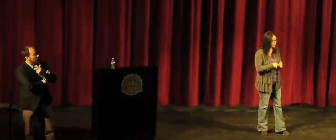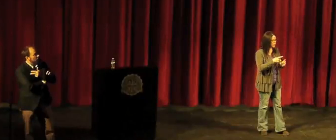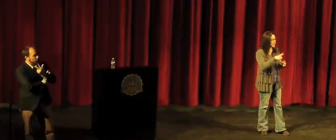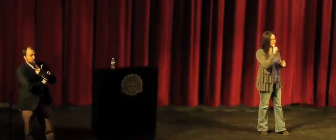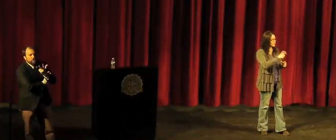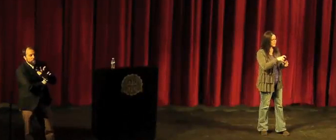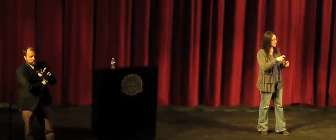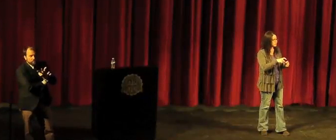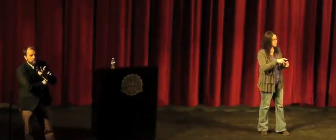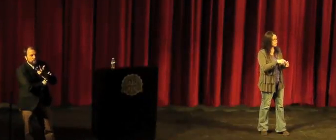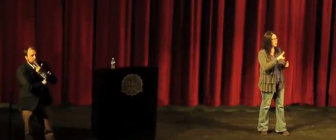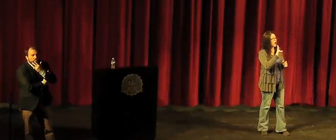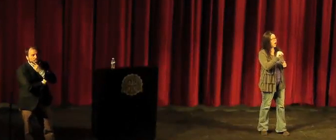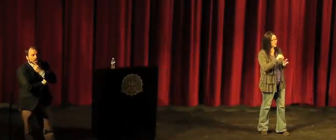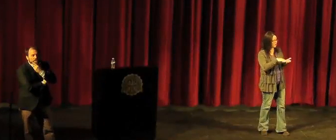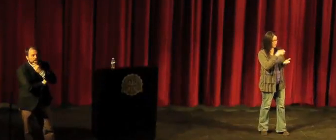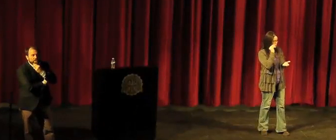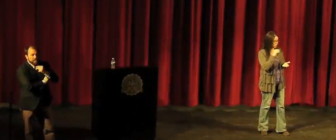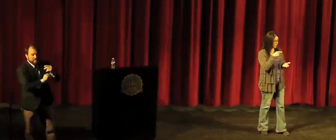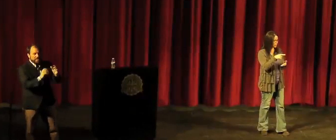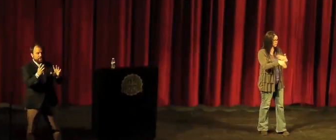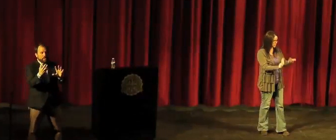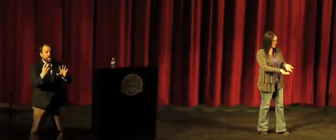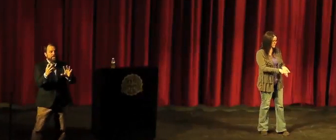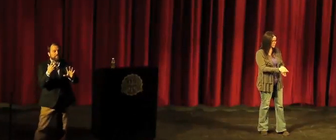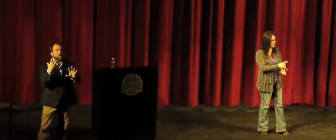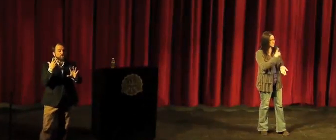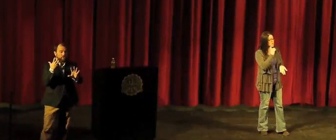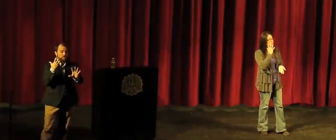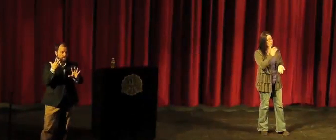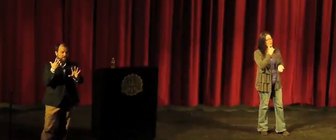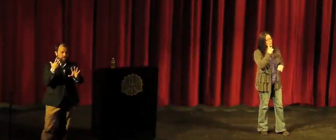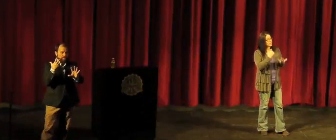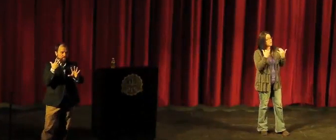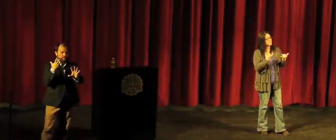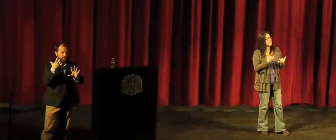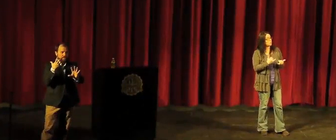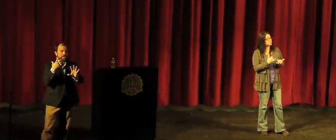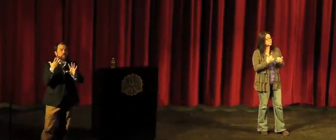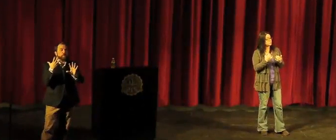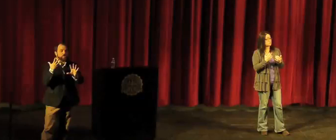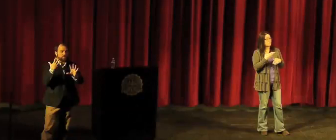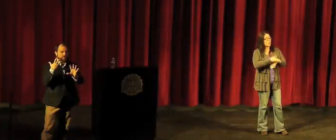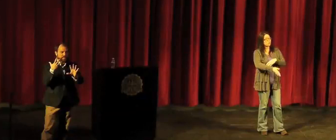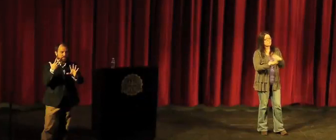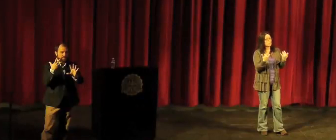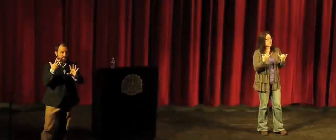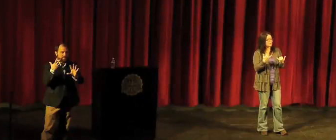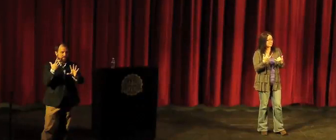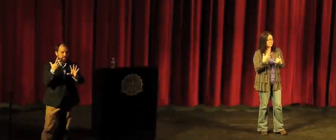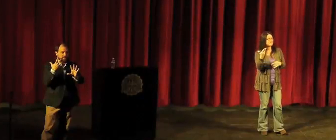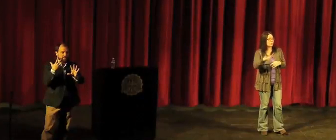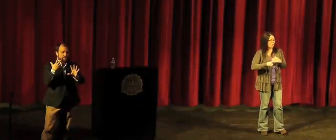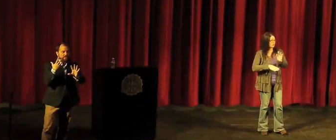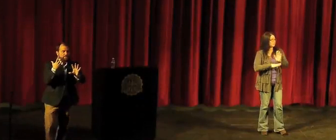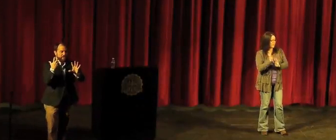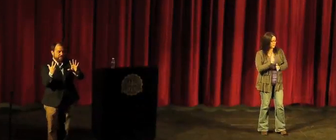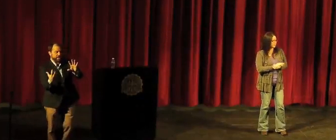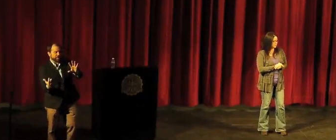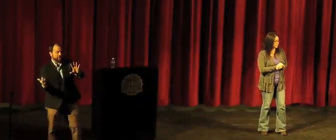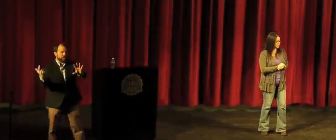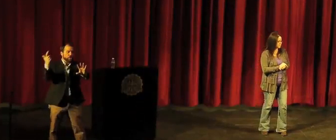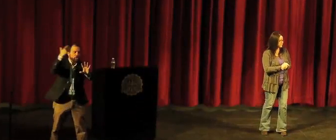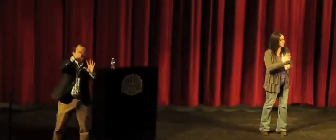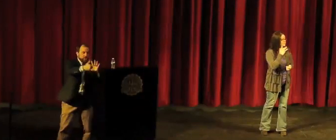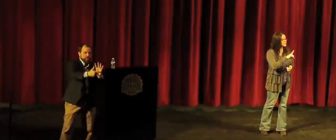to unlearn those processes. It's actually why I think postmodernism is a welcome development, because